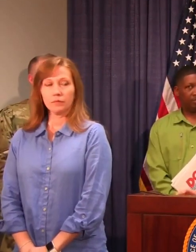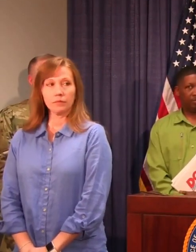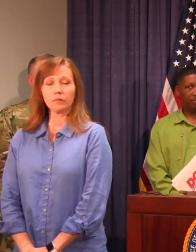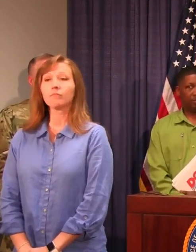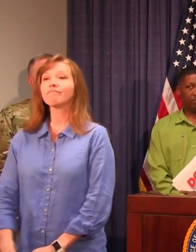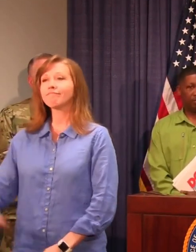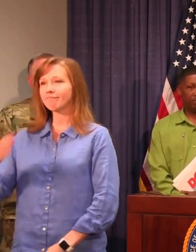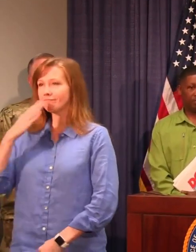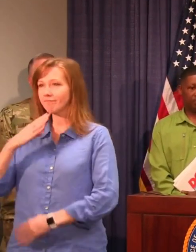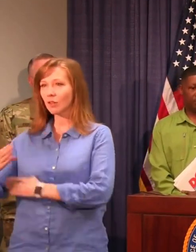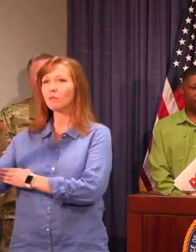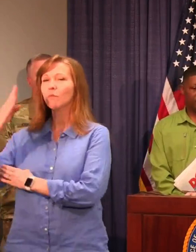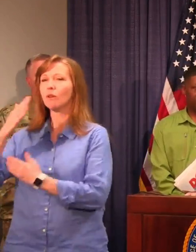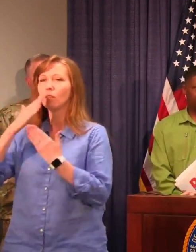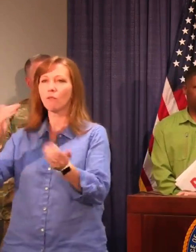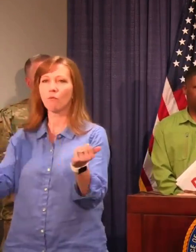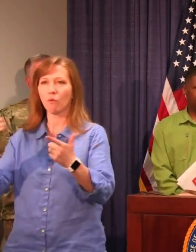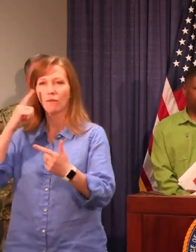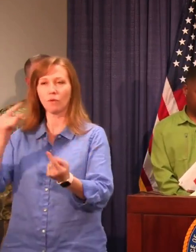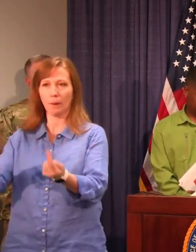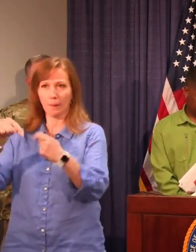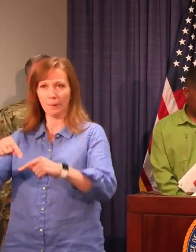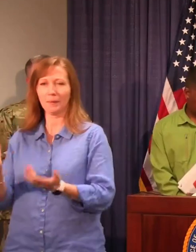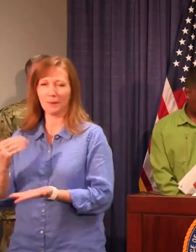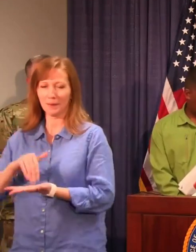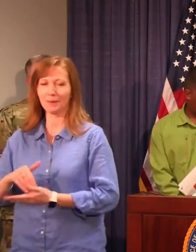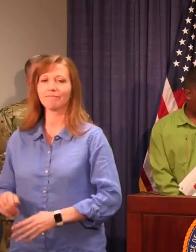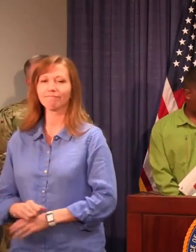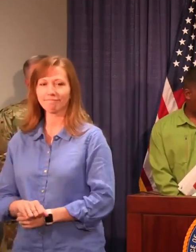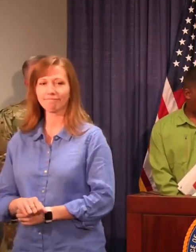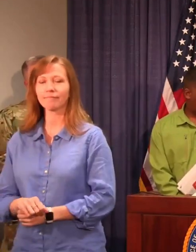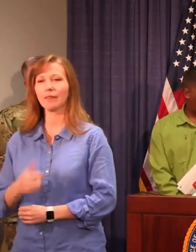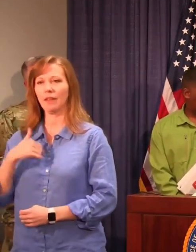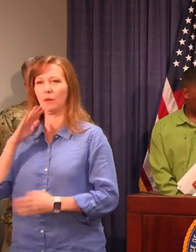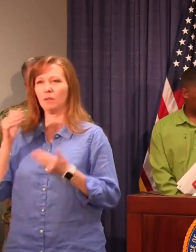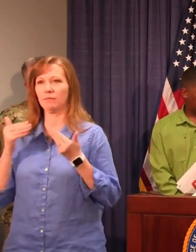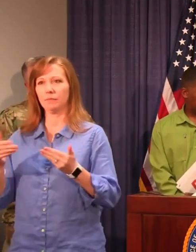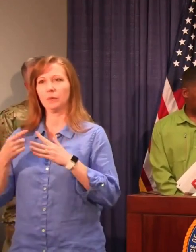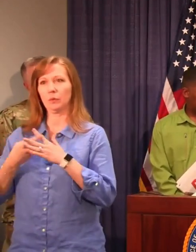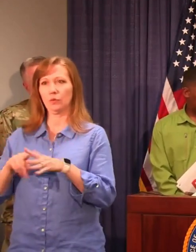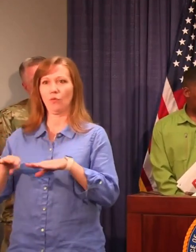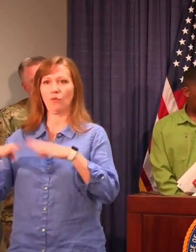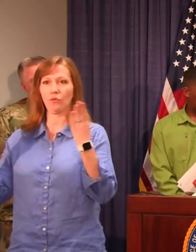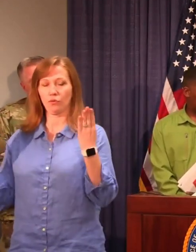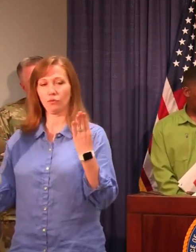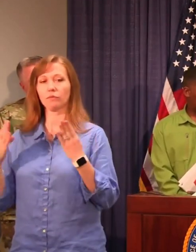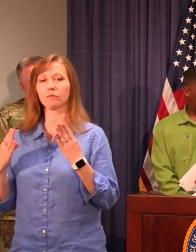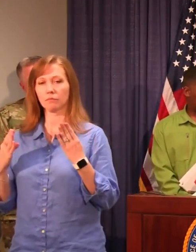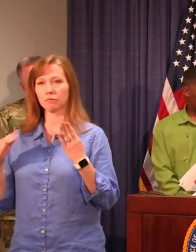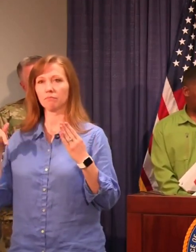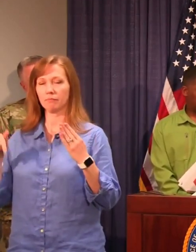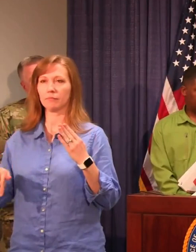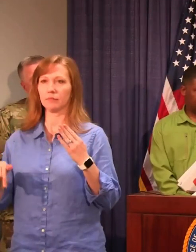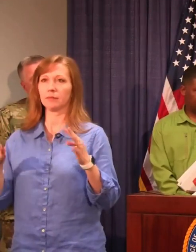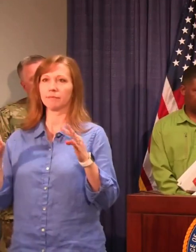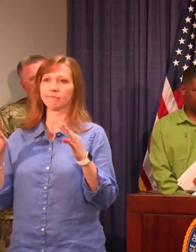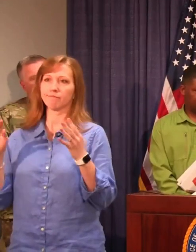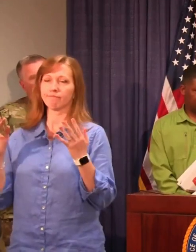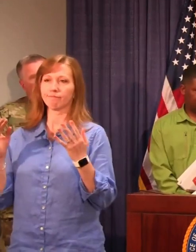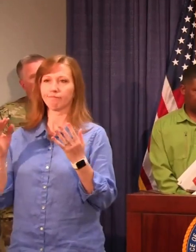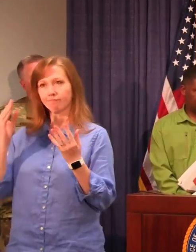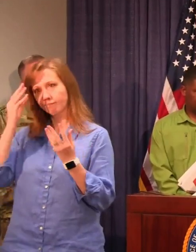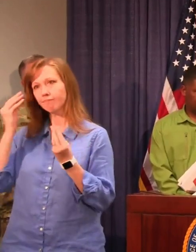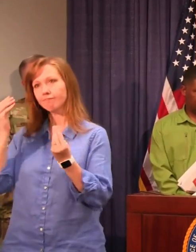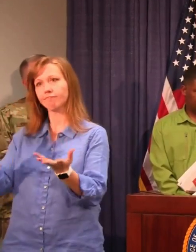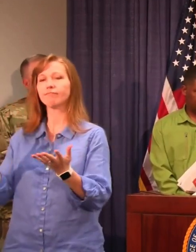Good morning, and thank you all for being here again. I'll start the press conference, and I'll be followed